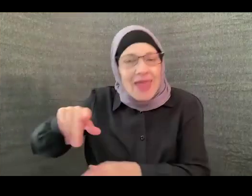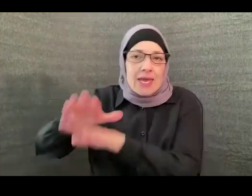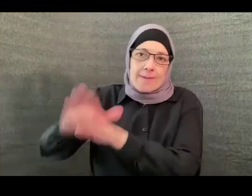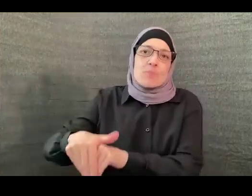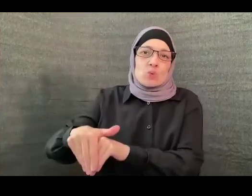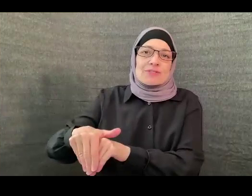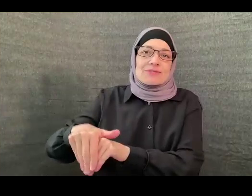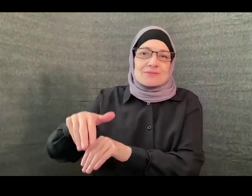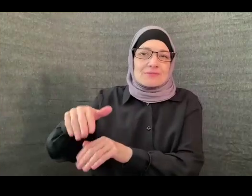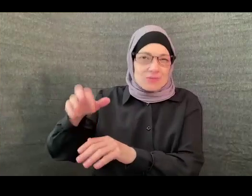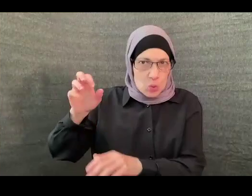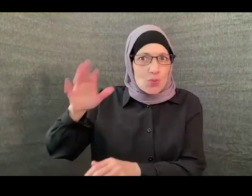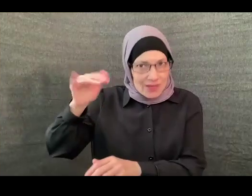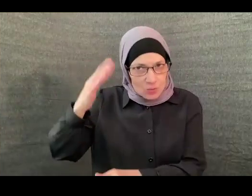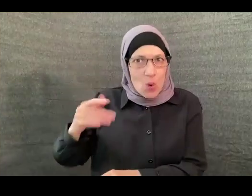liars.